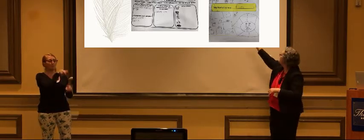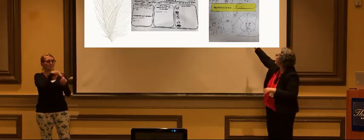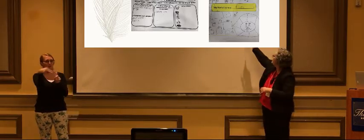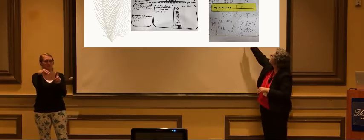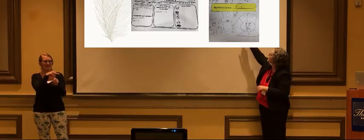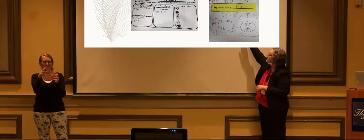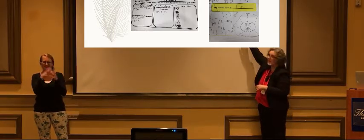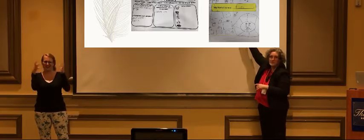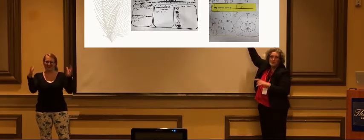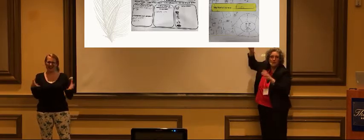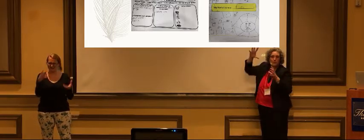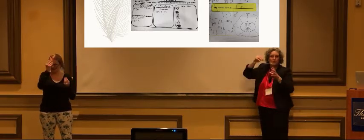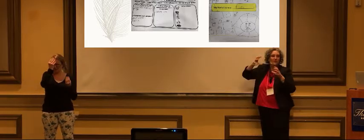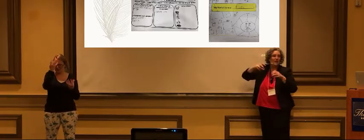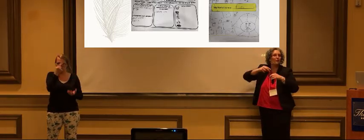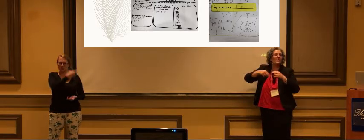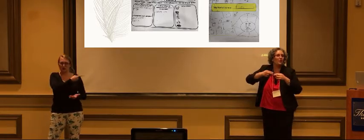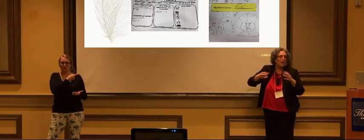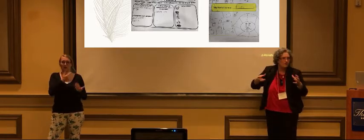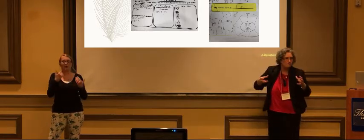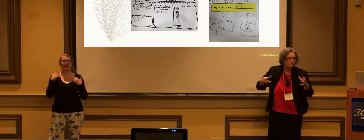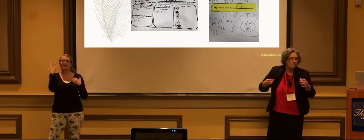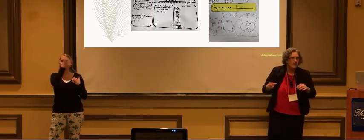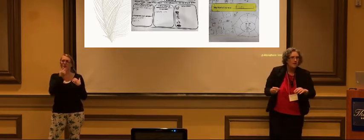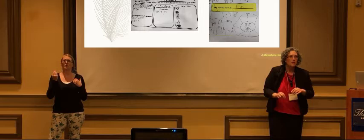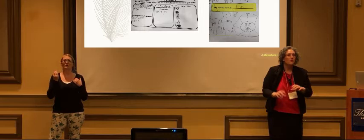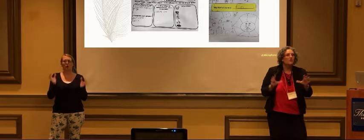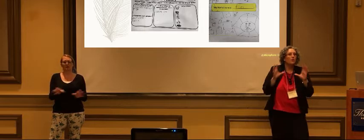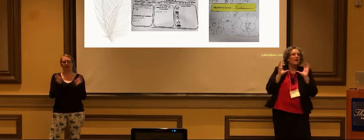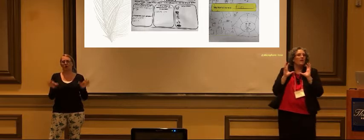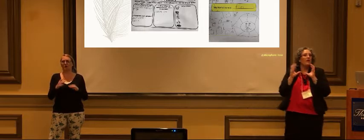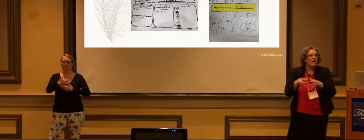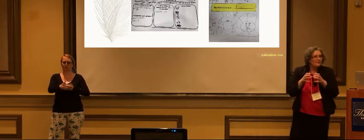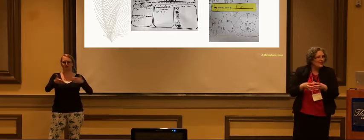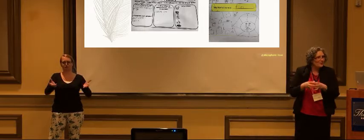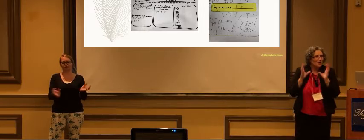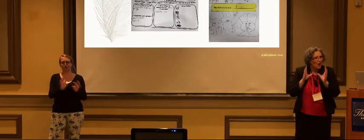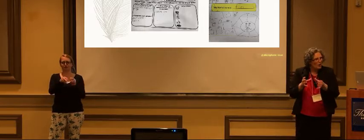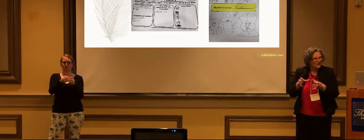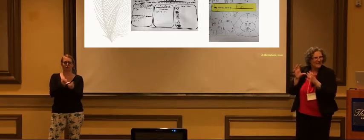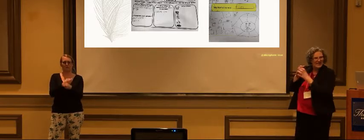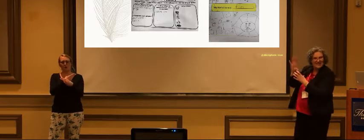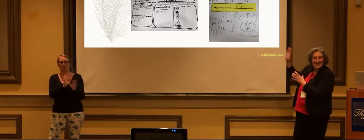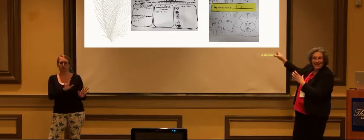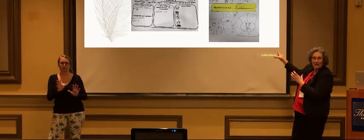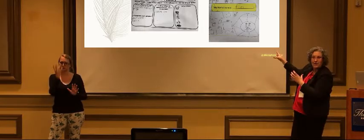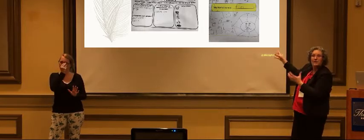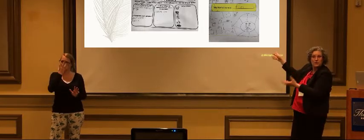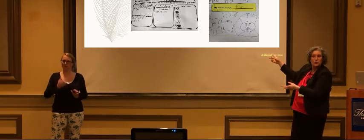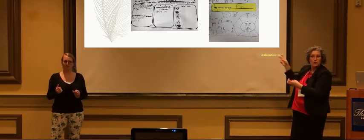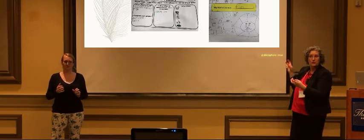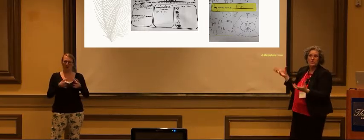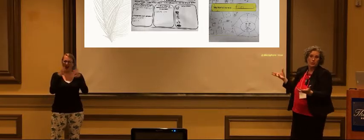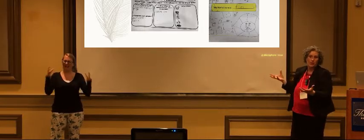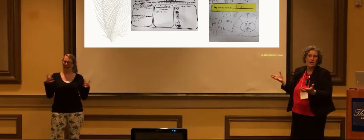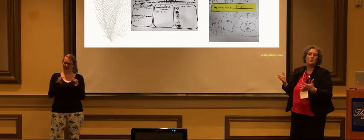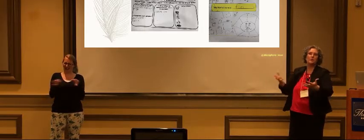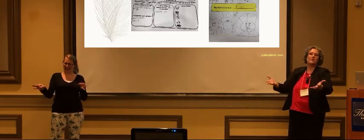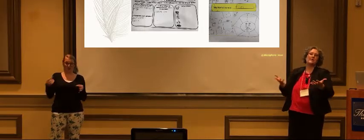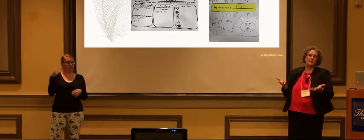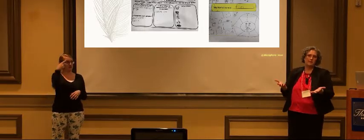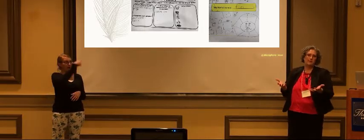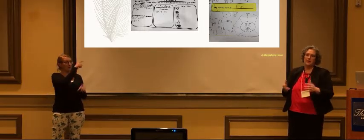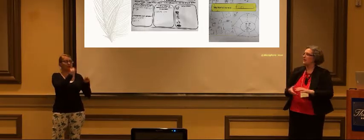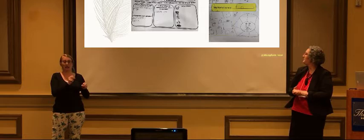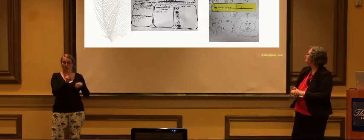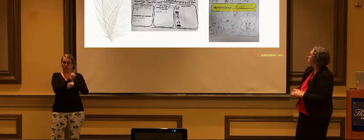And look, they're even wrapped, and they have some kind of beautiful decoration on them. So we have a lot of language already in there that you can use to pull out when